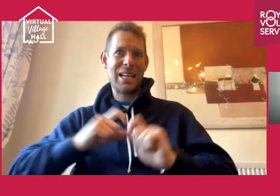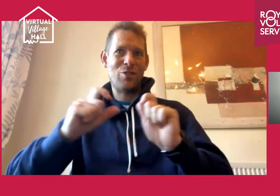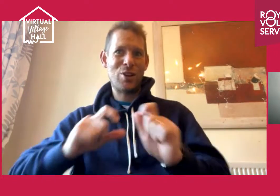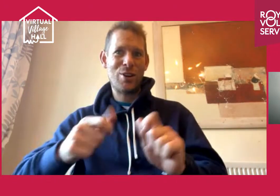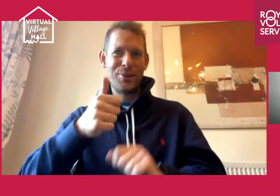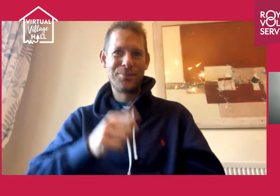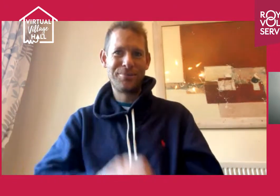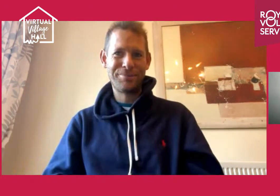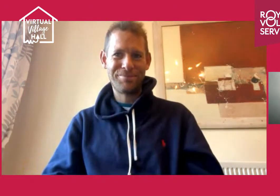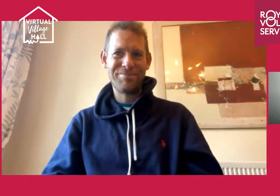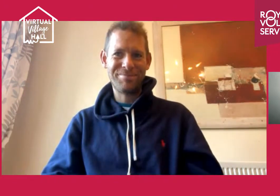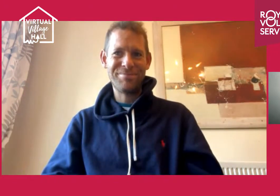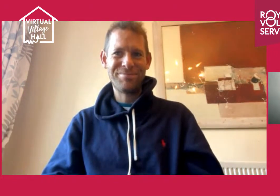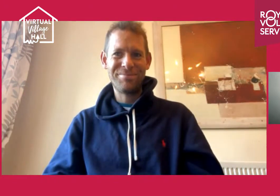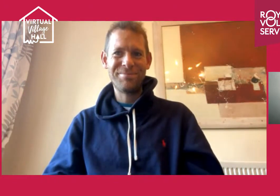Okay, we'll just carry on.